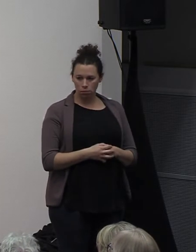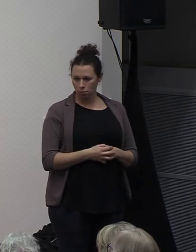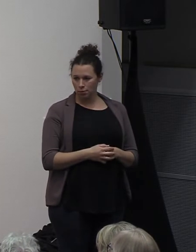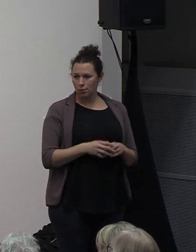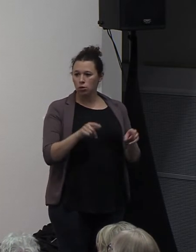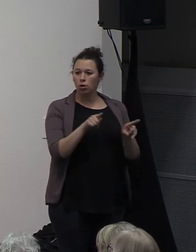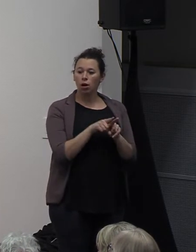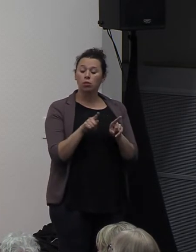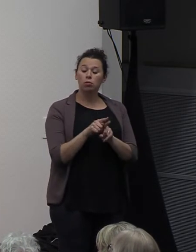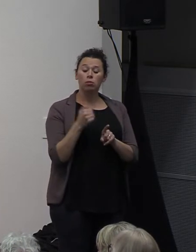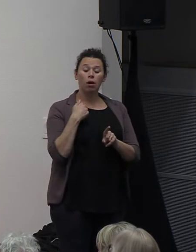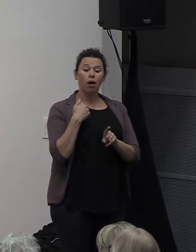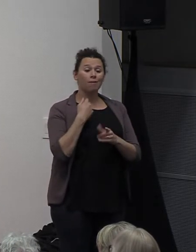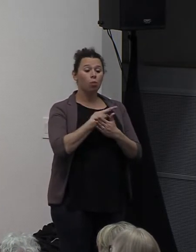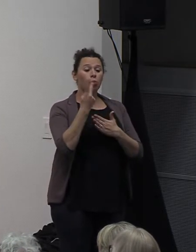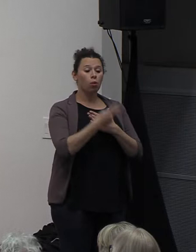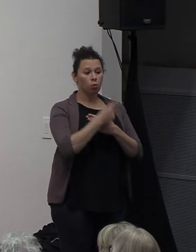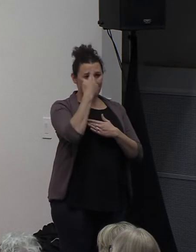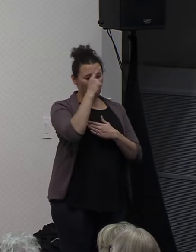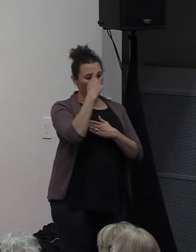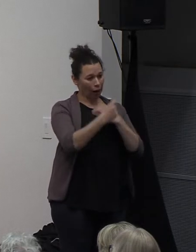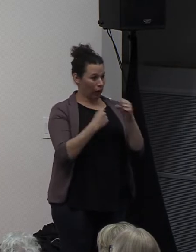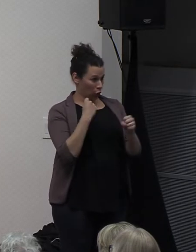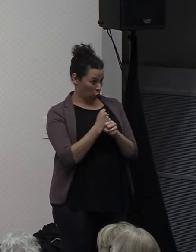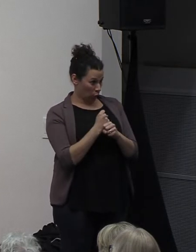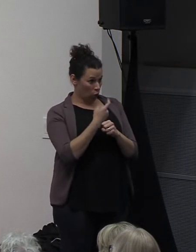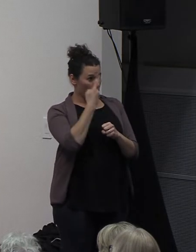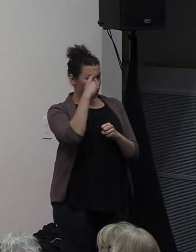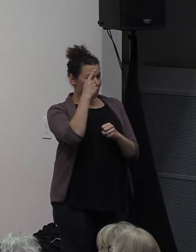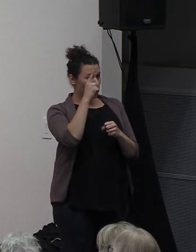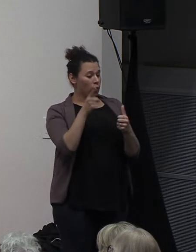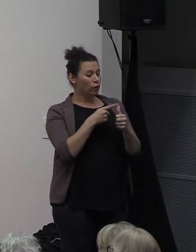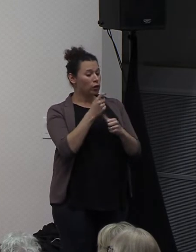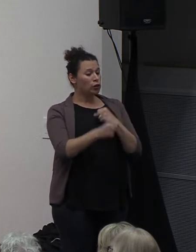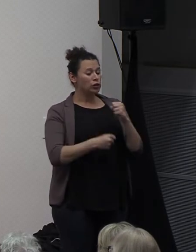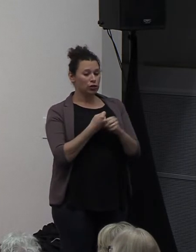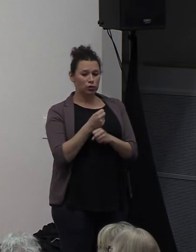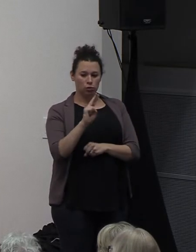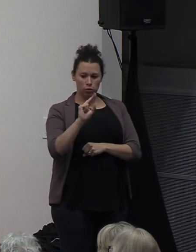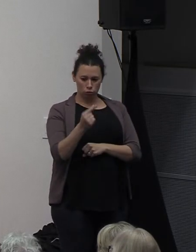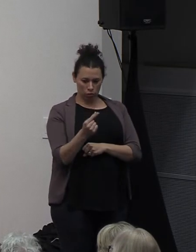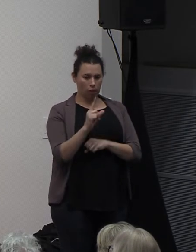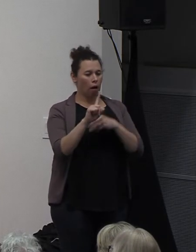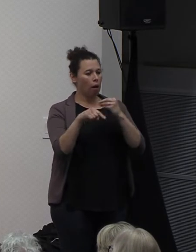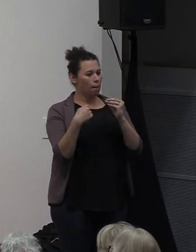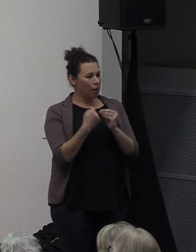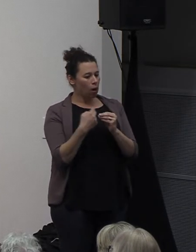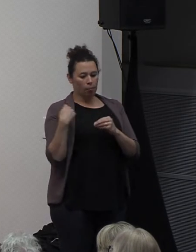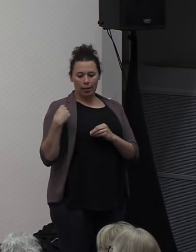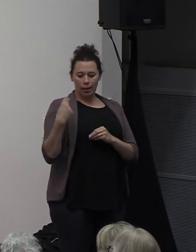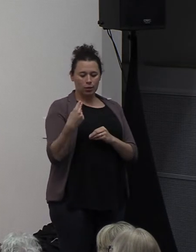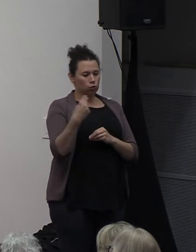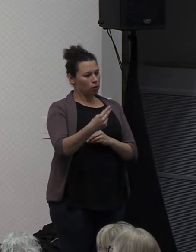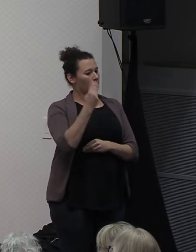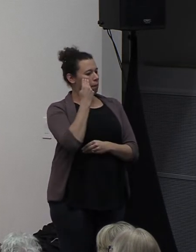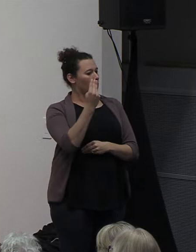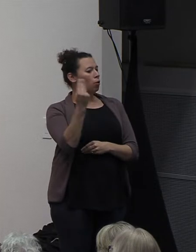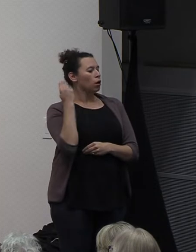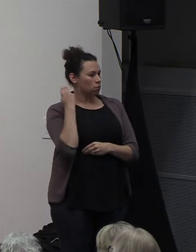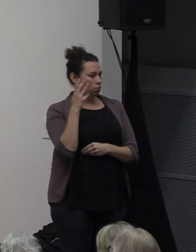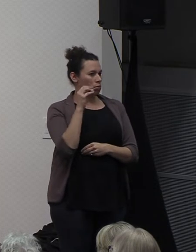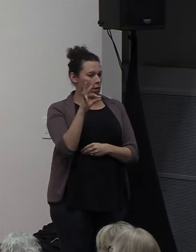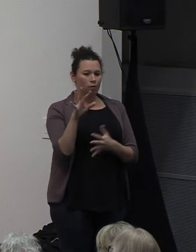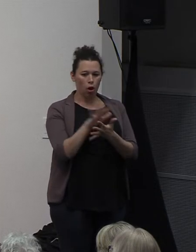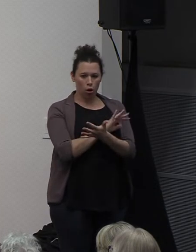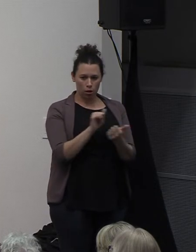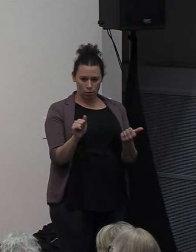year-long program for first-year undergraduates on the history, memory, and representation of the Holocaust that culminates in a